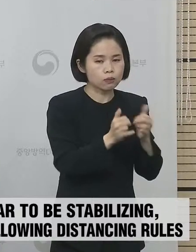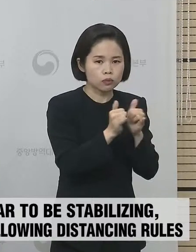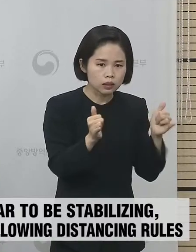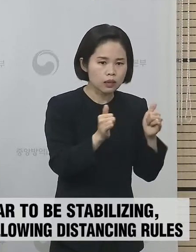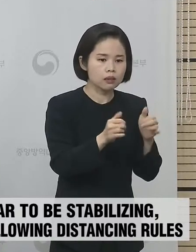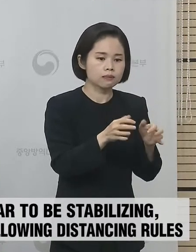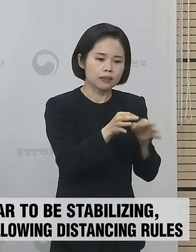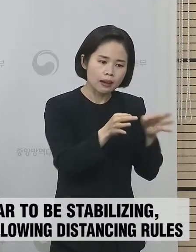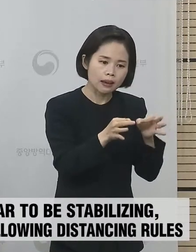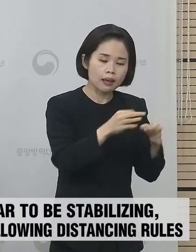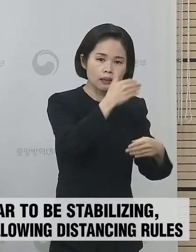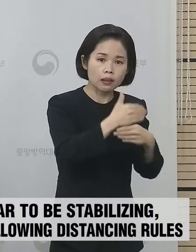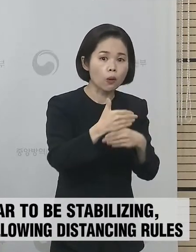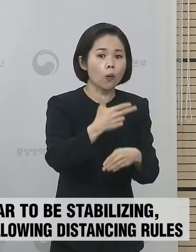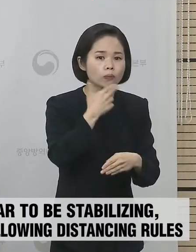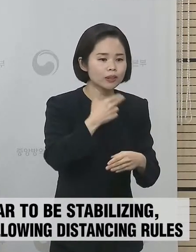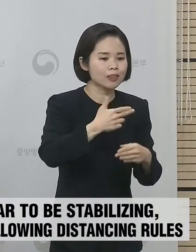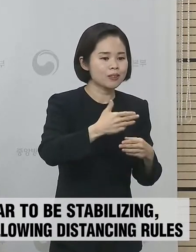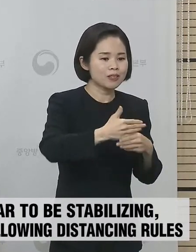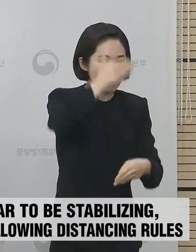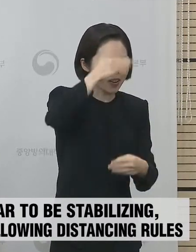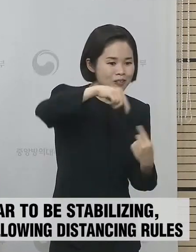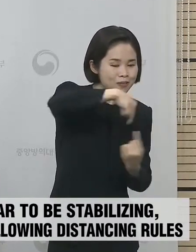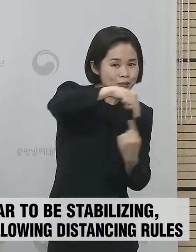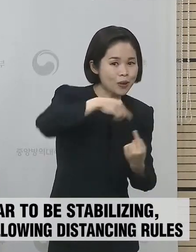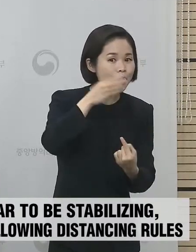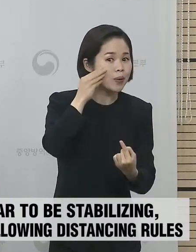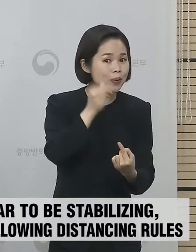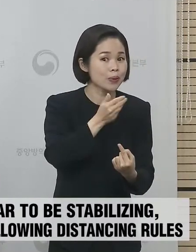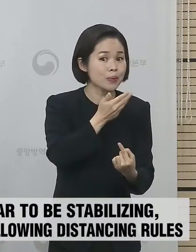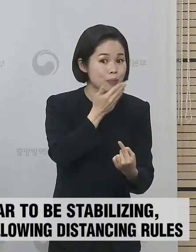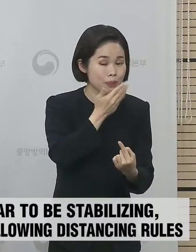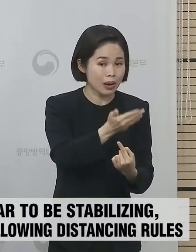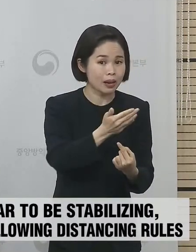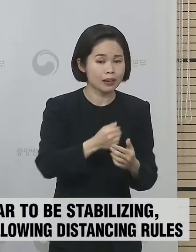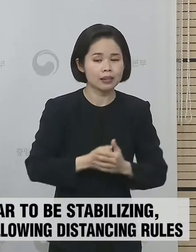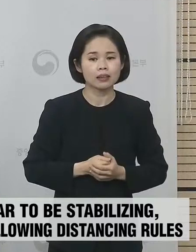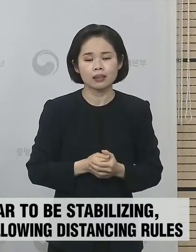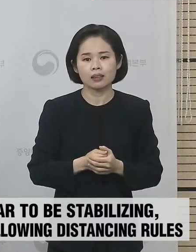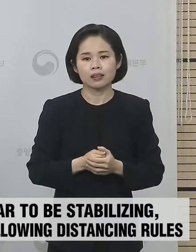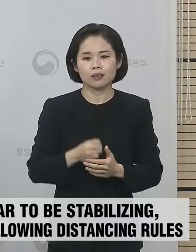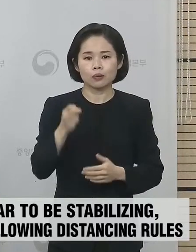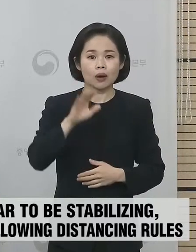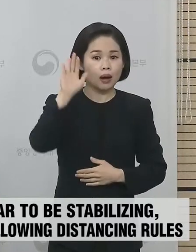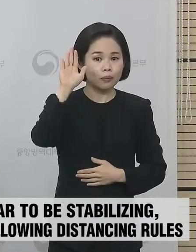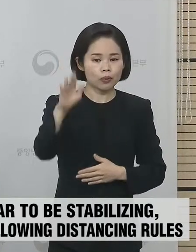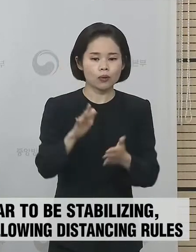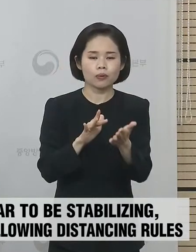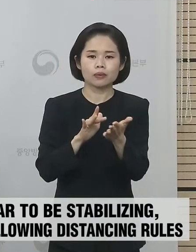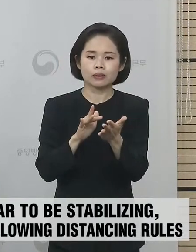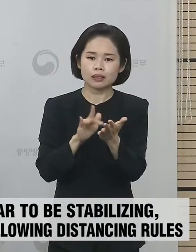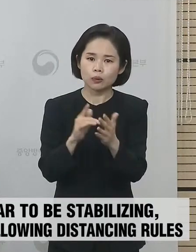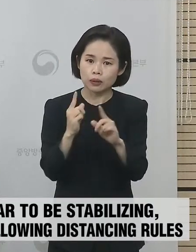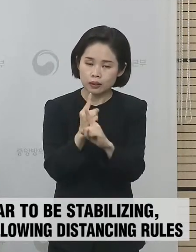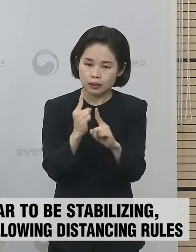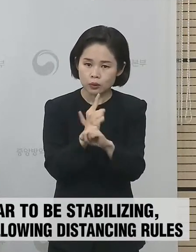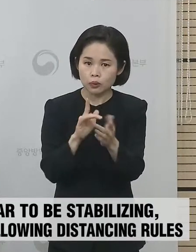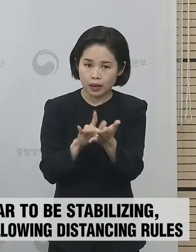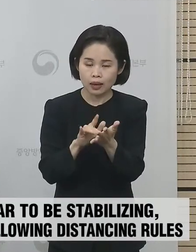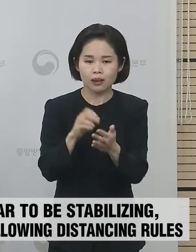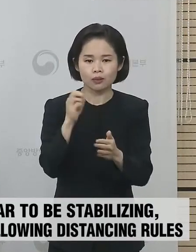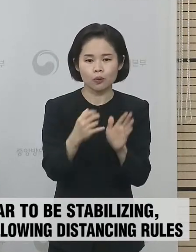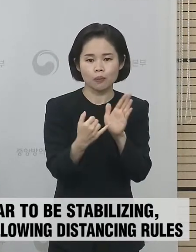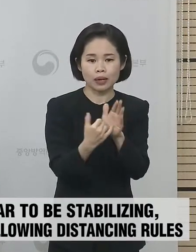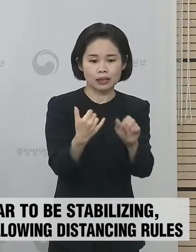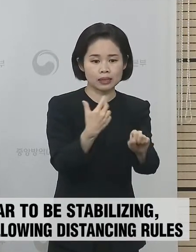the high-risk group as well. And we can also minimize the damages inflicted on